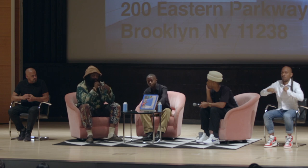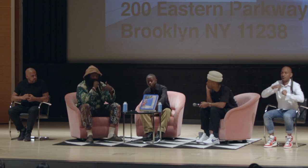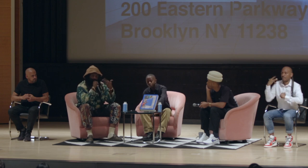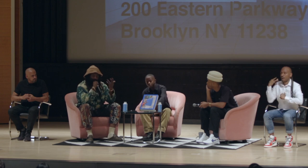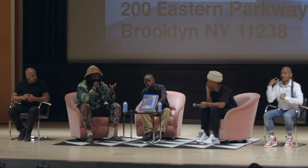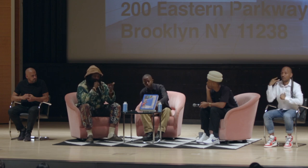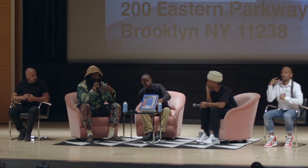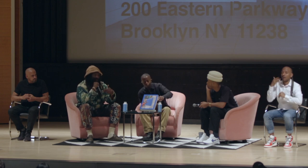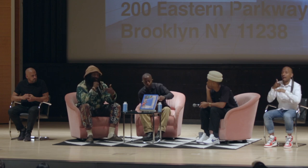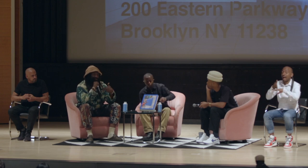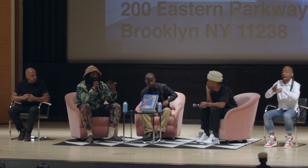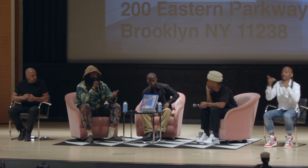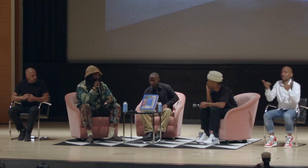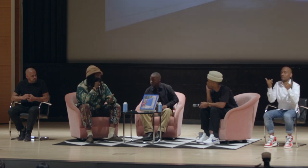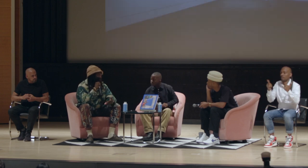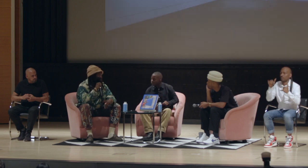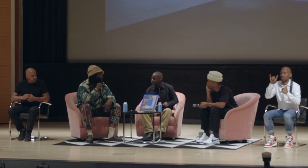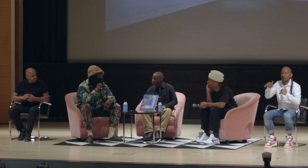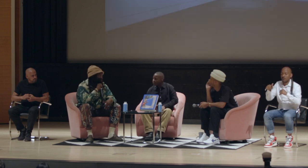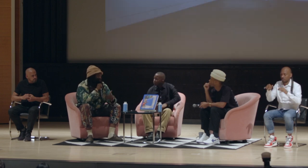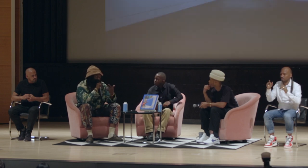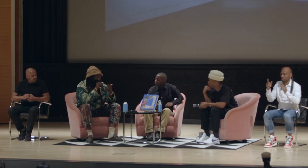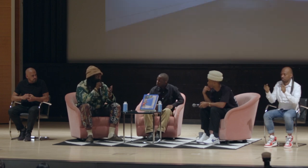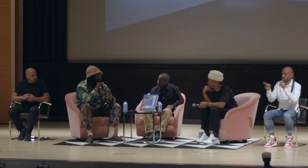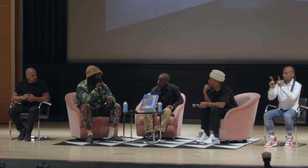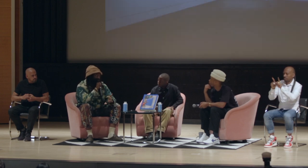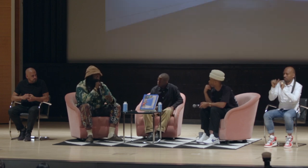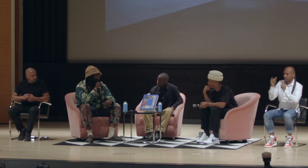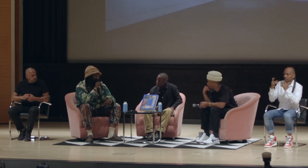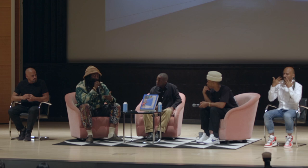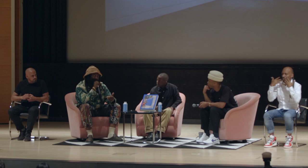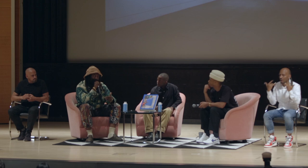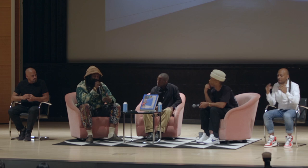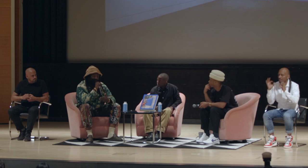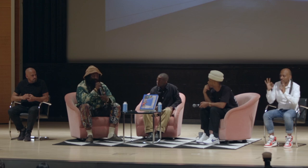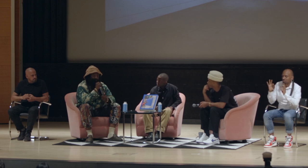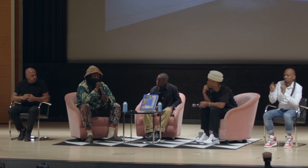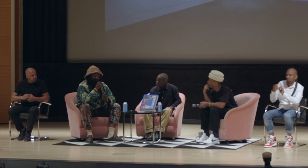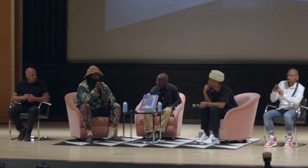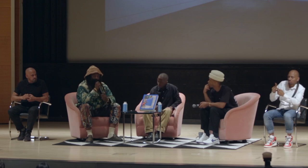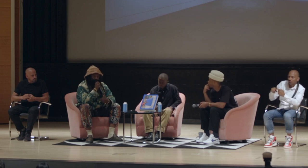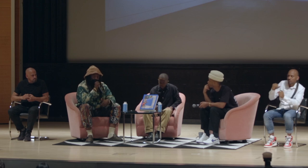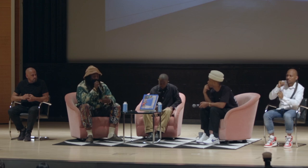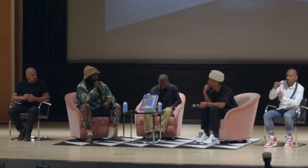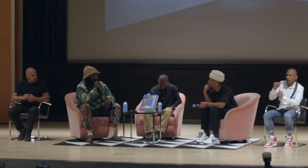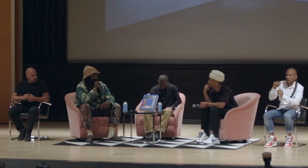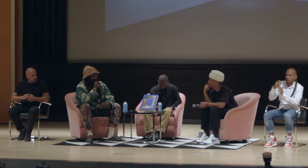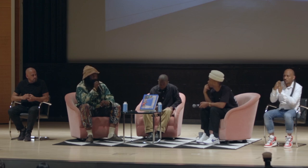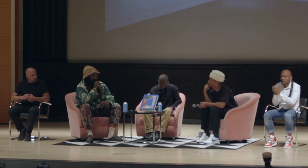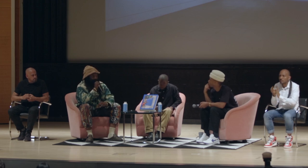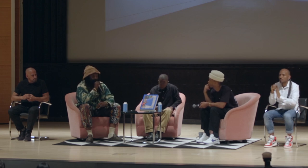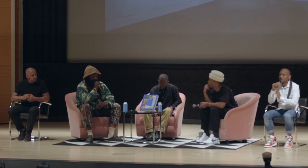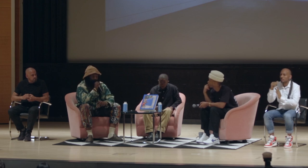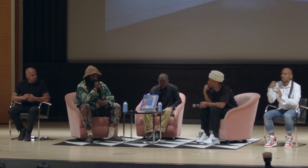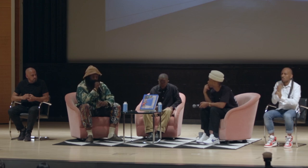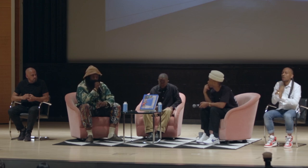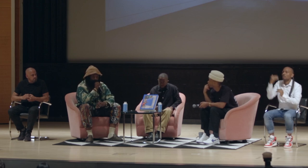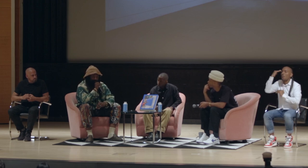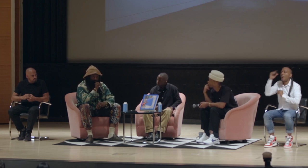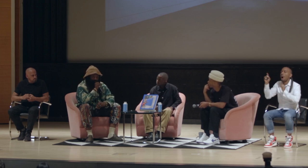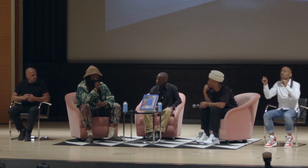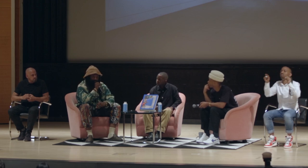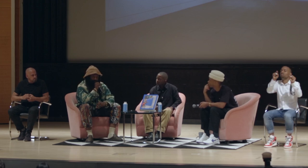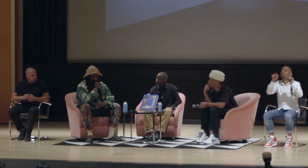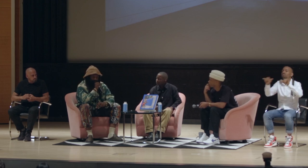after party was, that made us associates, you know, friendly associates. We weren't friends, but we had mutual friends, some good mutual friends.